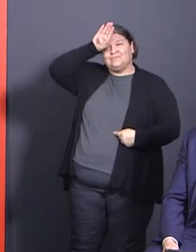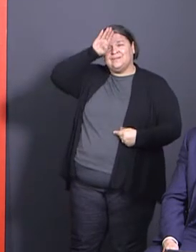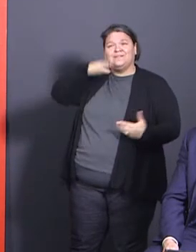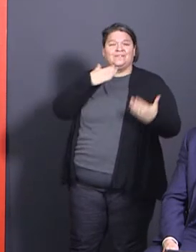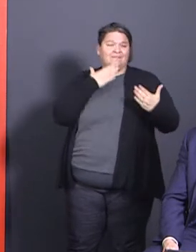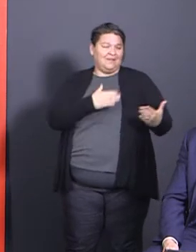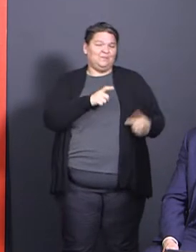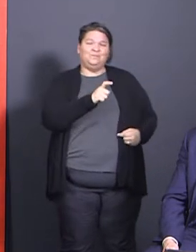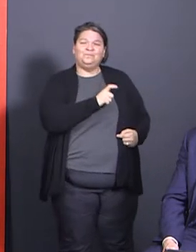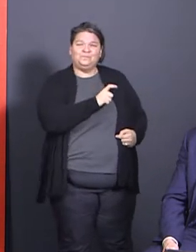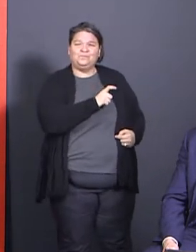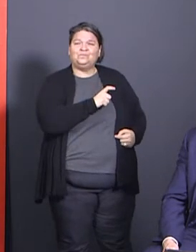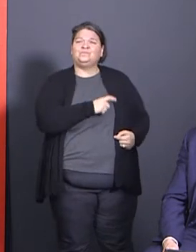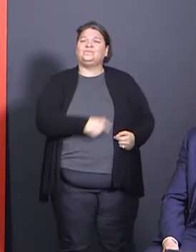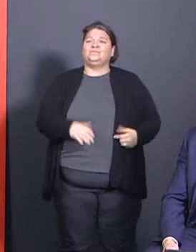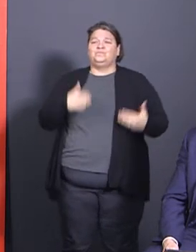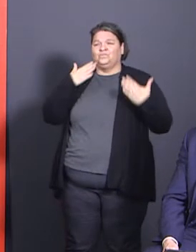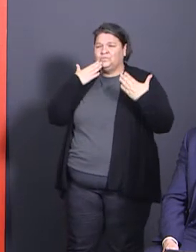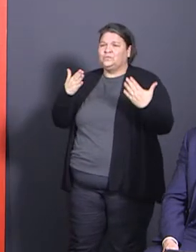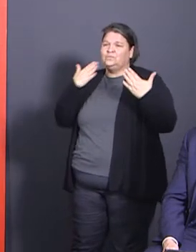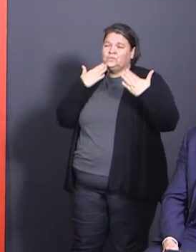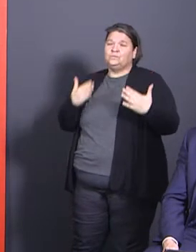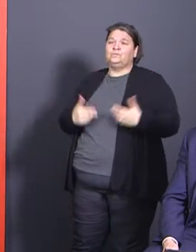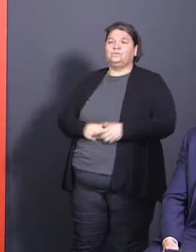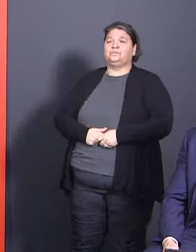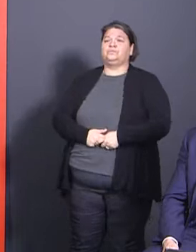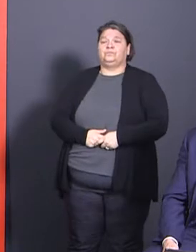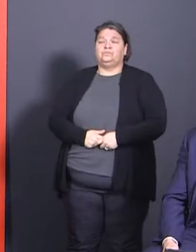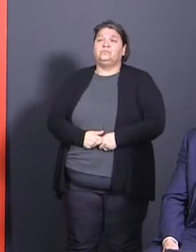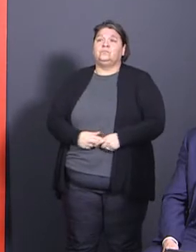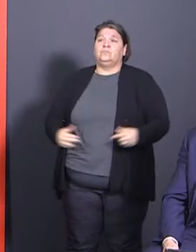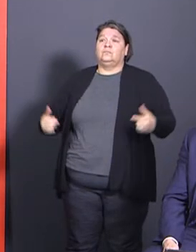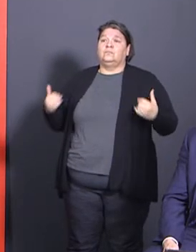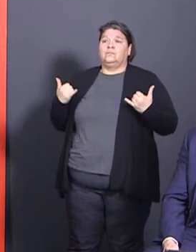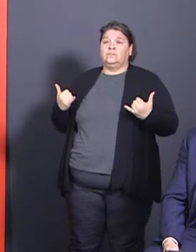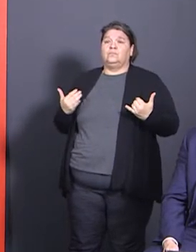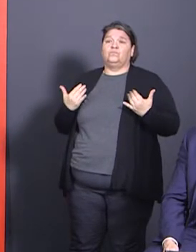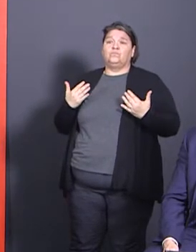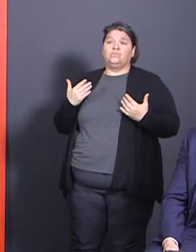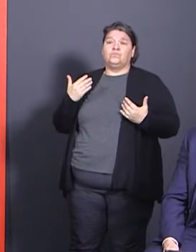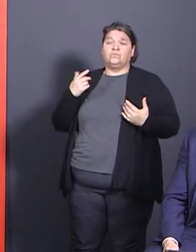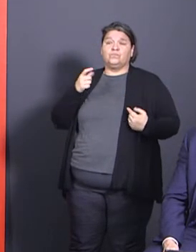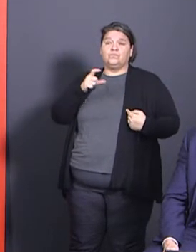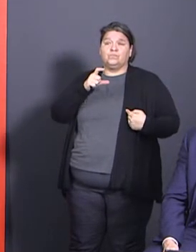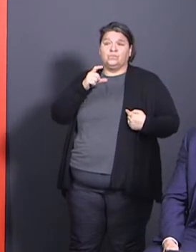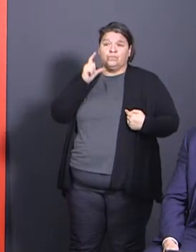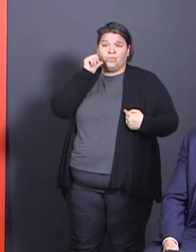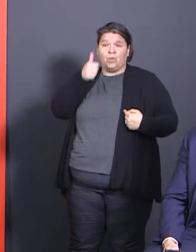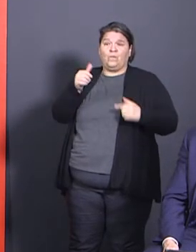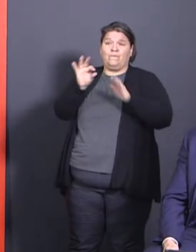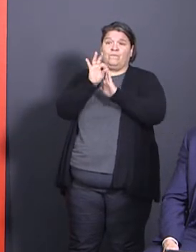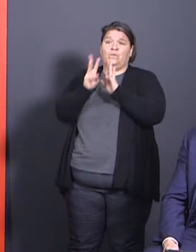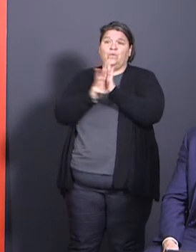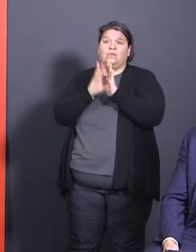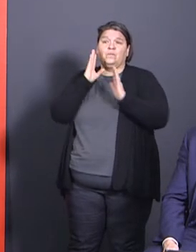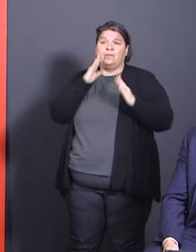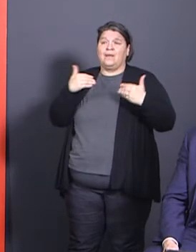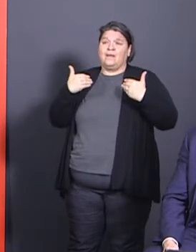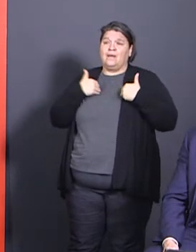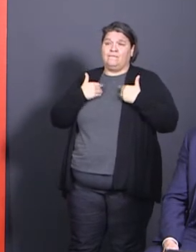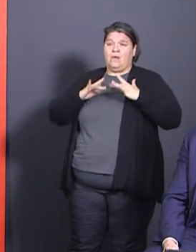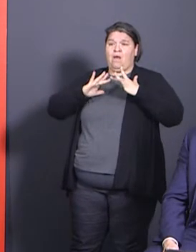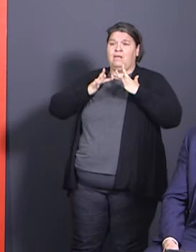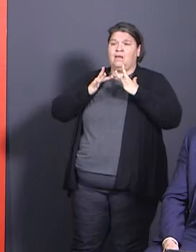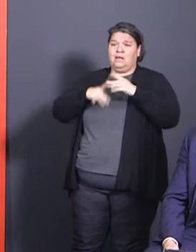go, I want to remind you that tomorrow, Fort Worth has a council meeting. It'll be a virtual council meeting once again. It's at